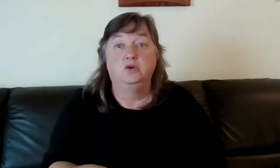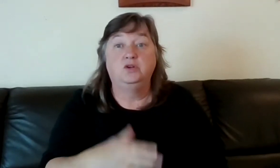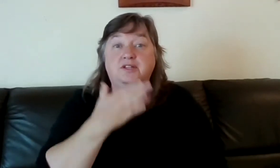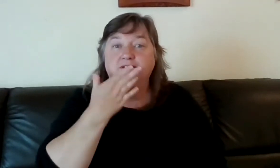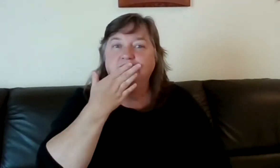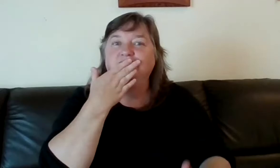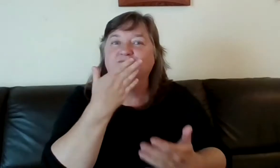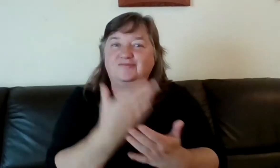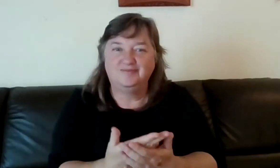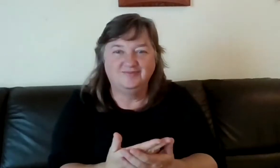Good.